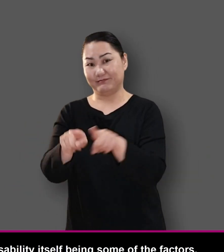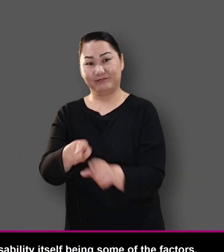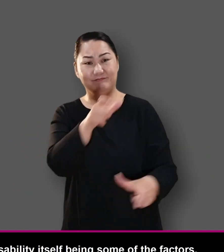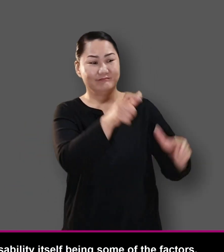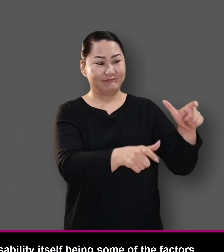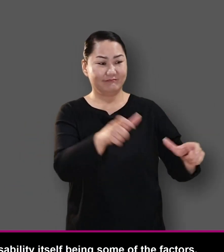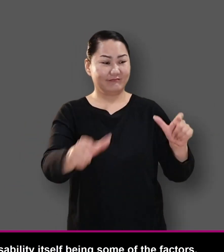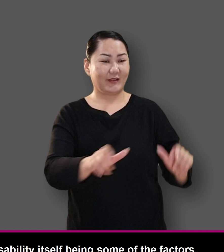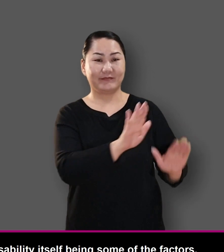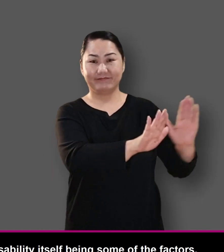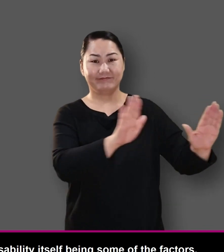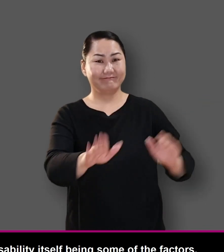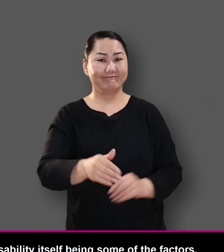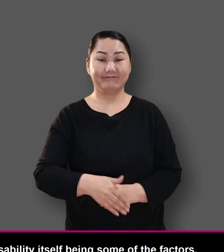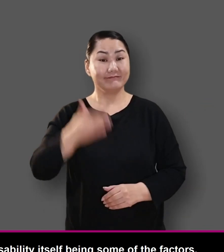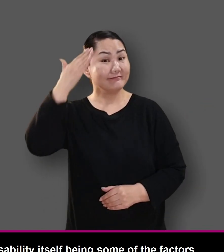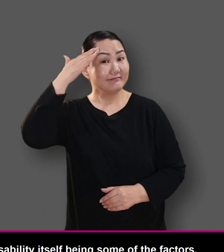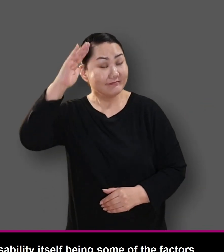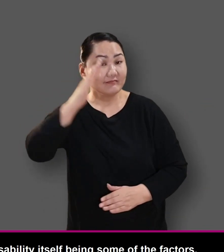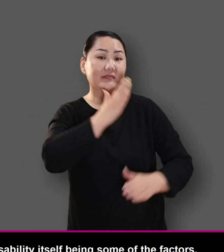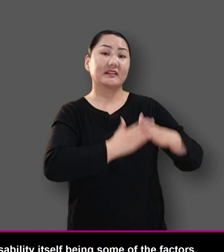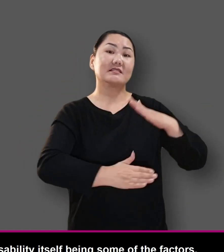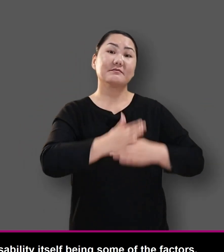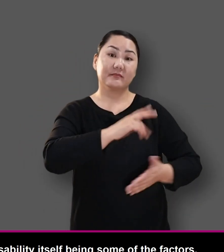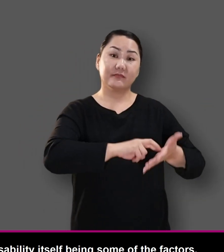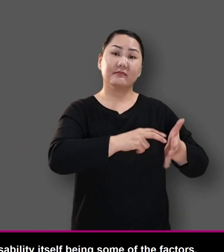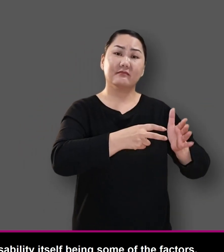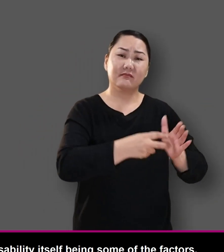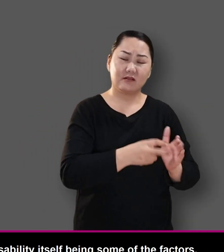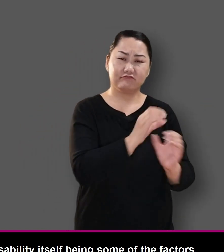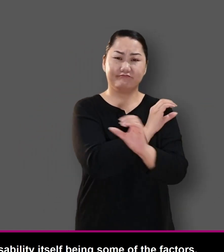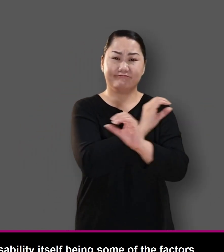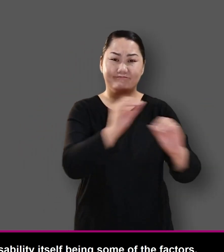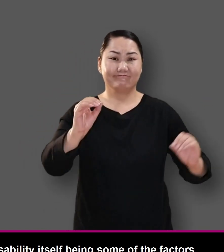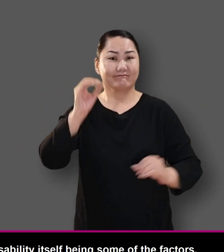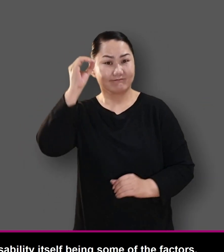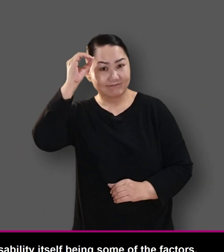and a lack of understanding of disability itself being some of the factors.